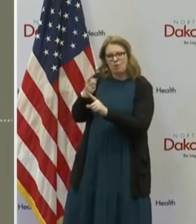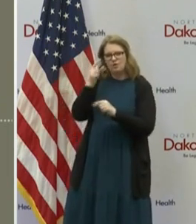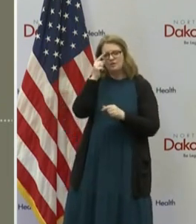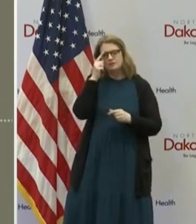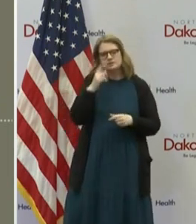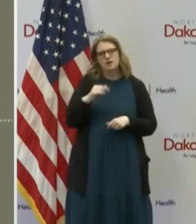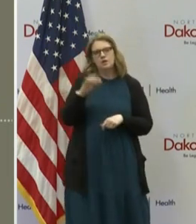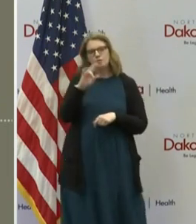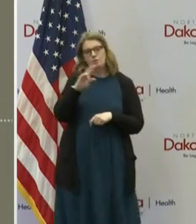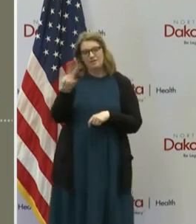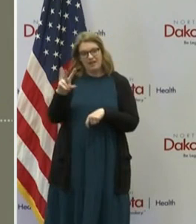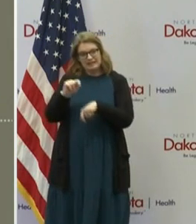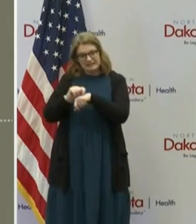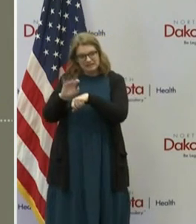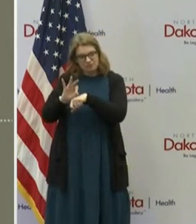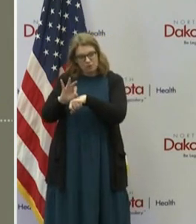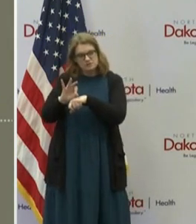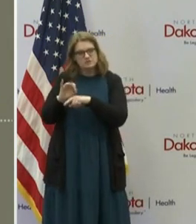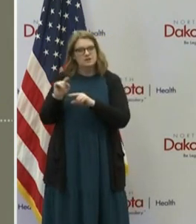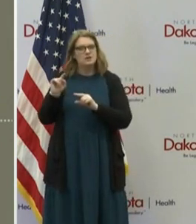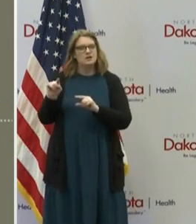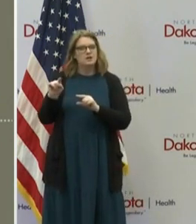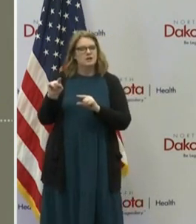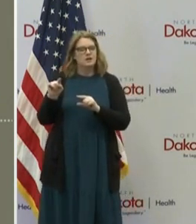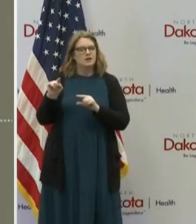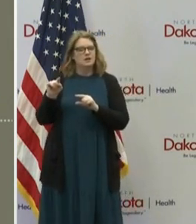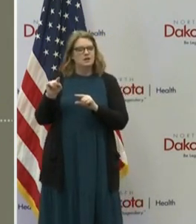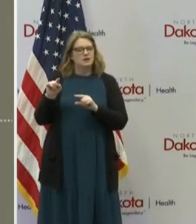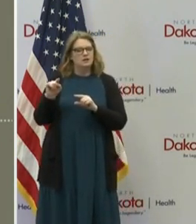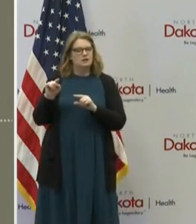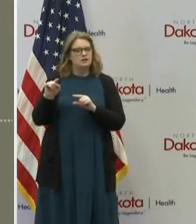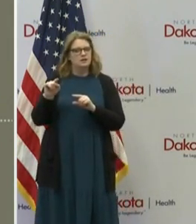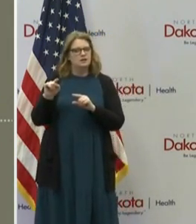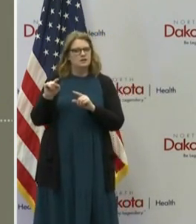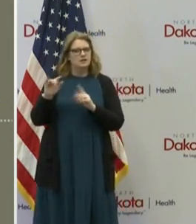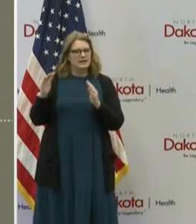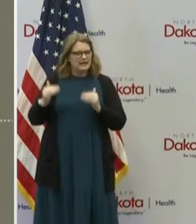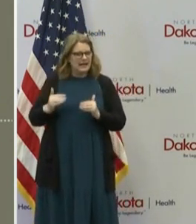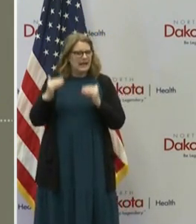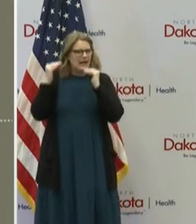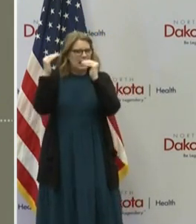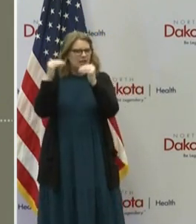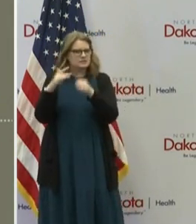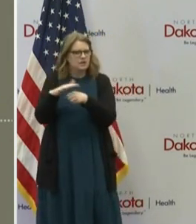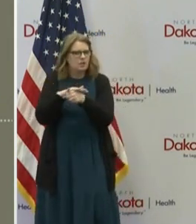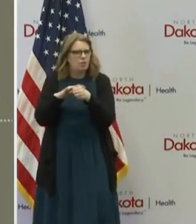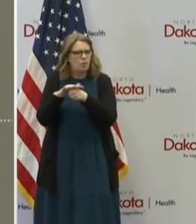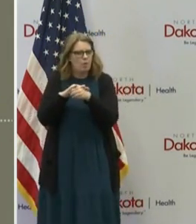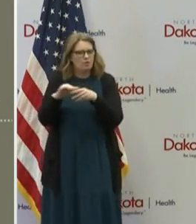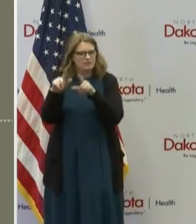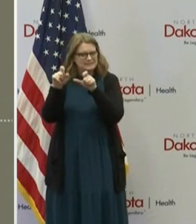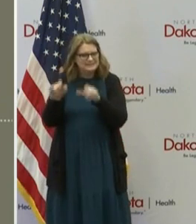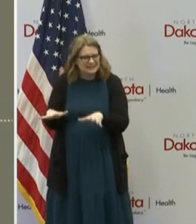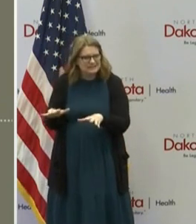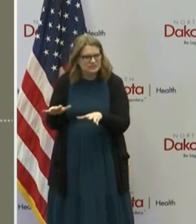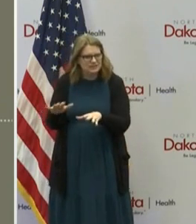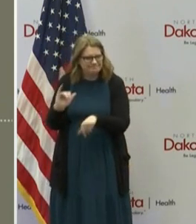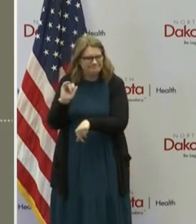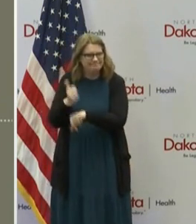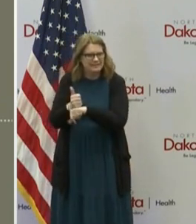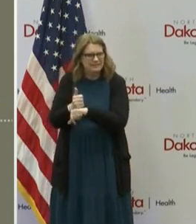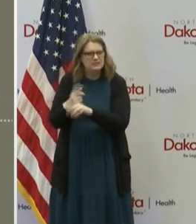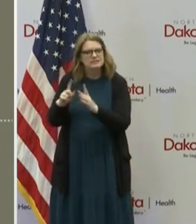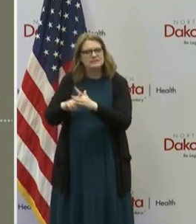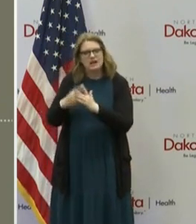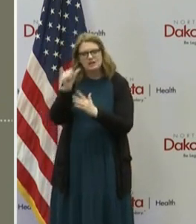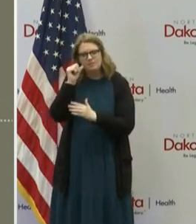from the Red River Valley Task Force is, again, that a enhanced local testing matrix is being deployed starting